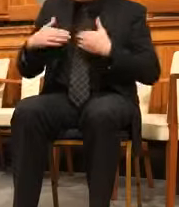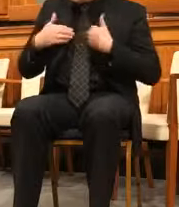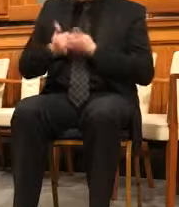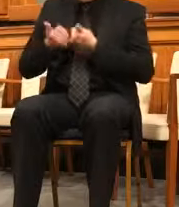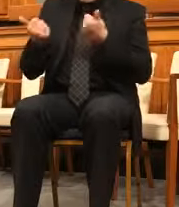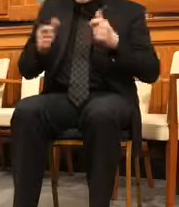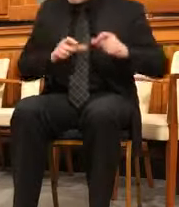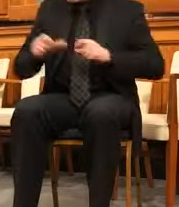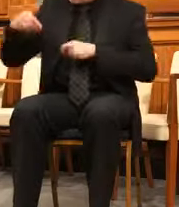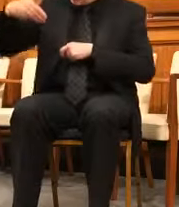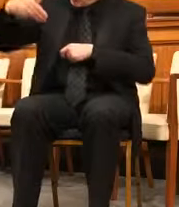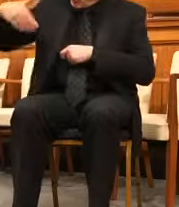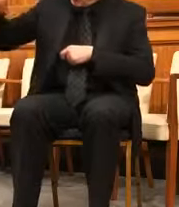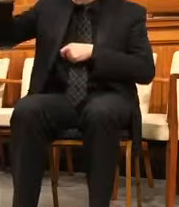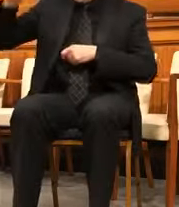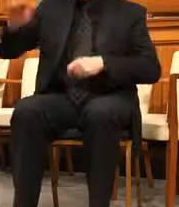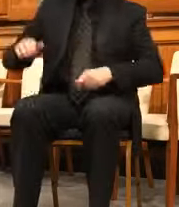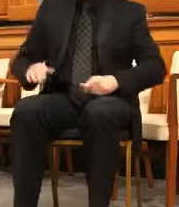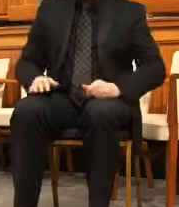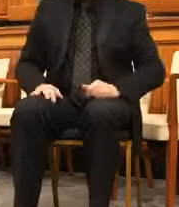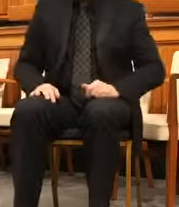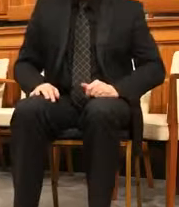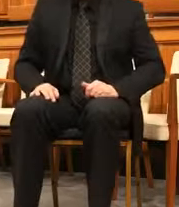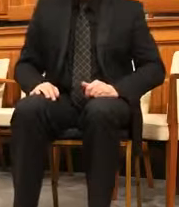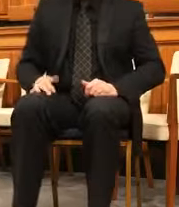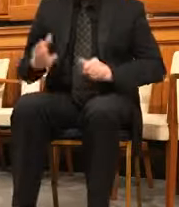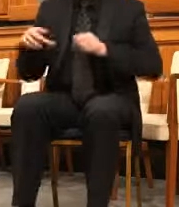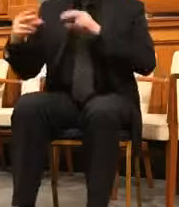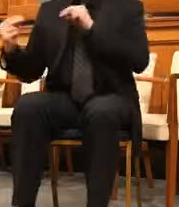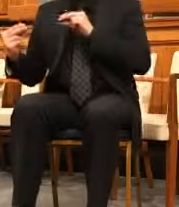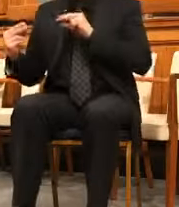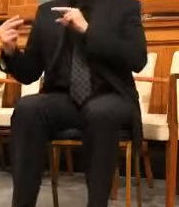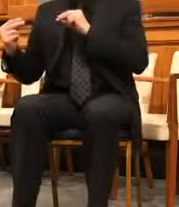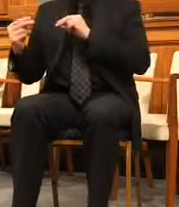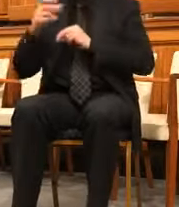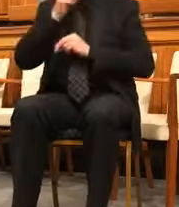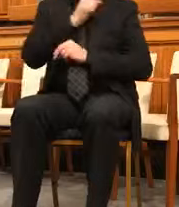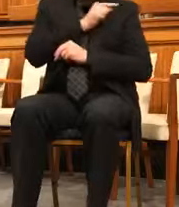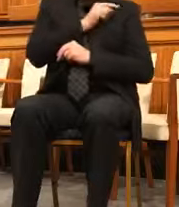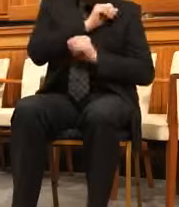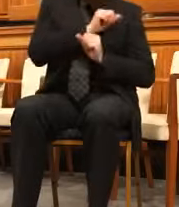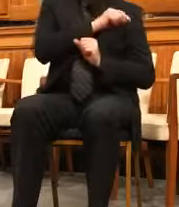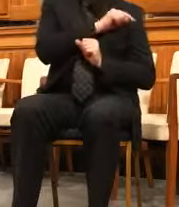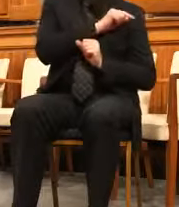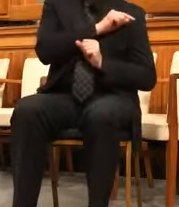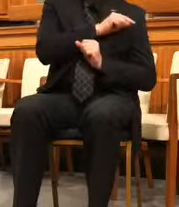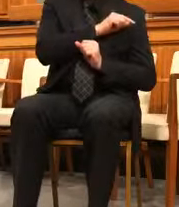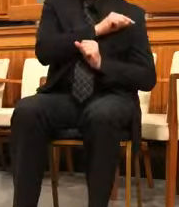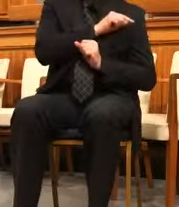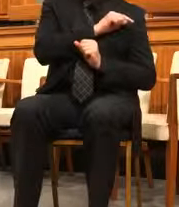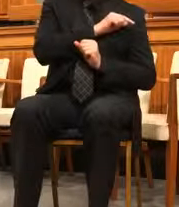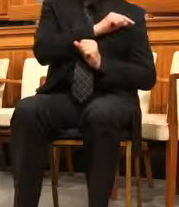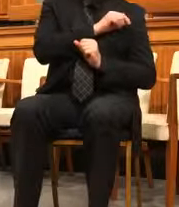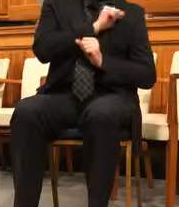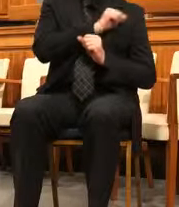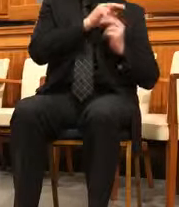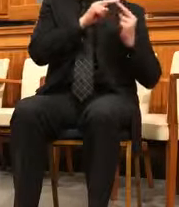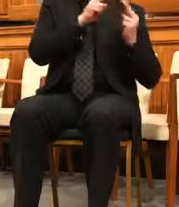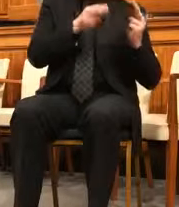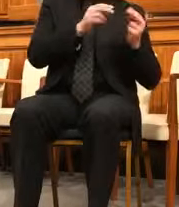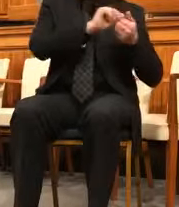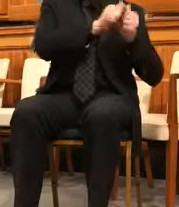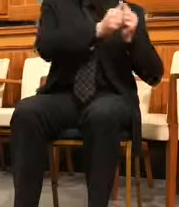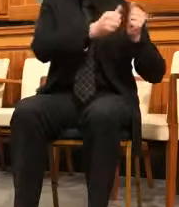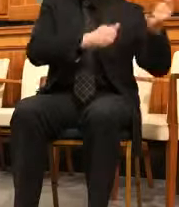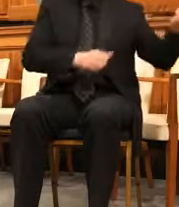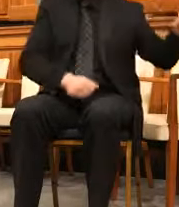thy plague. While he yet spake, there came from the ruler of the synagogue's house